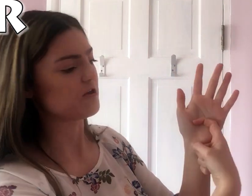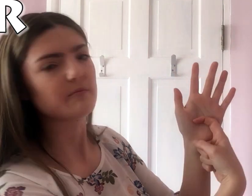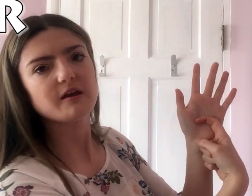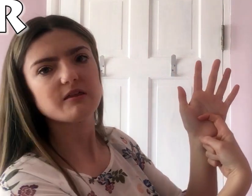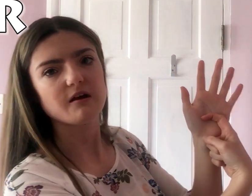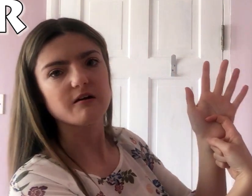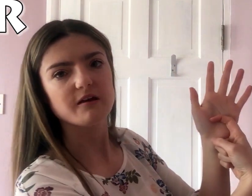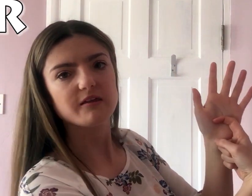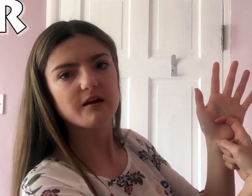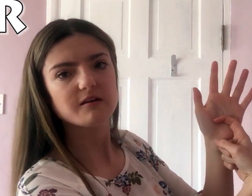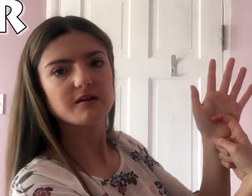you make the R like that.